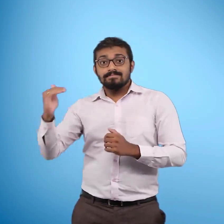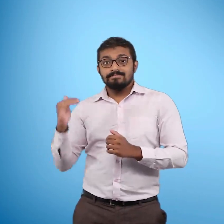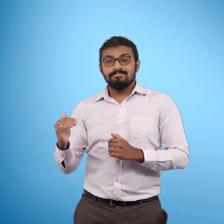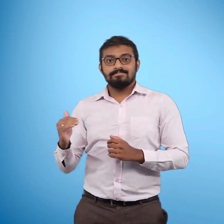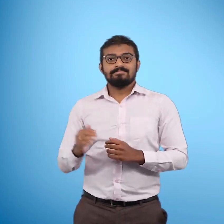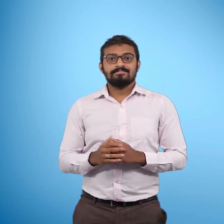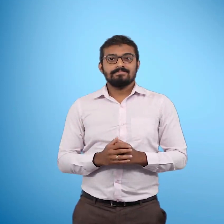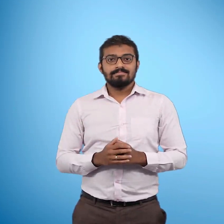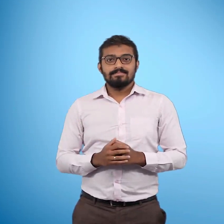9,